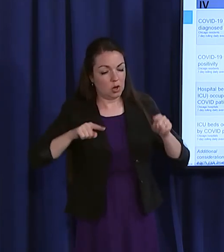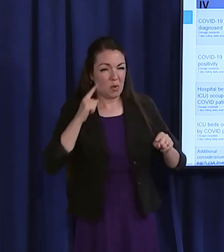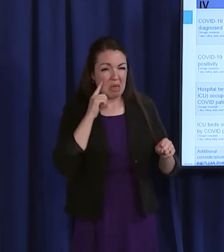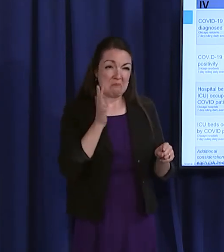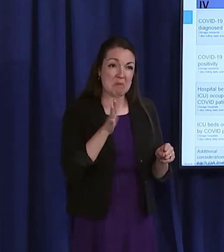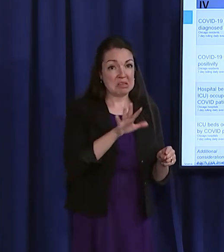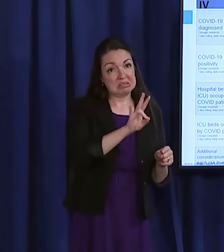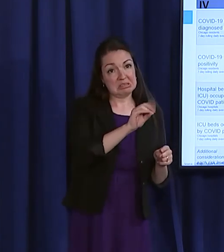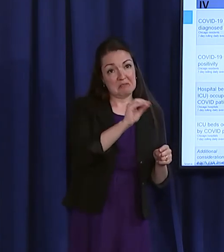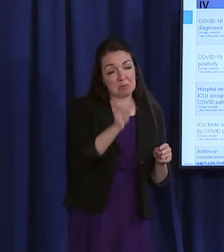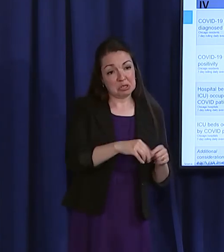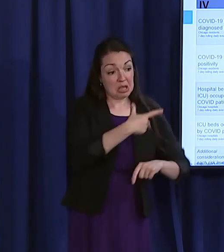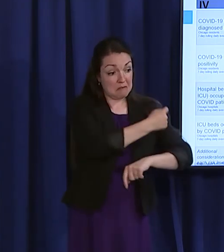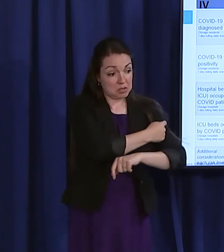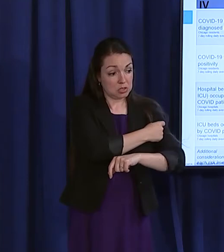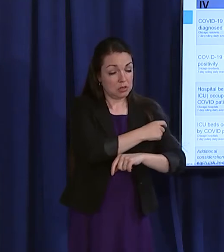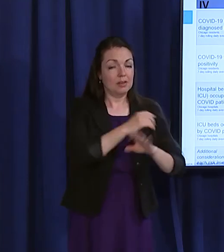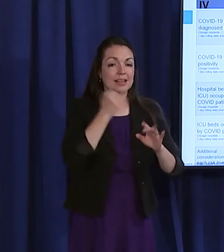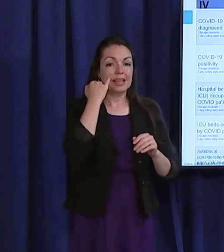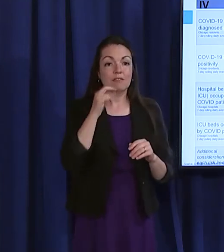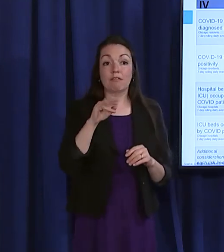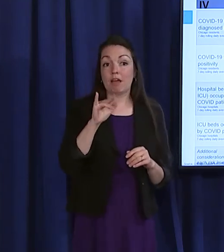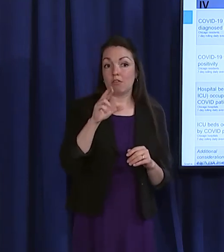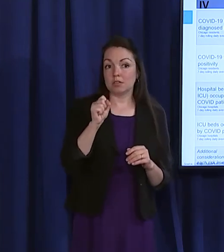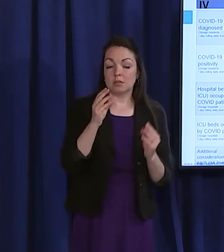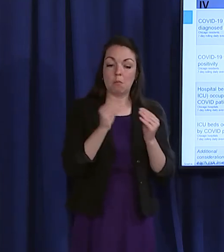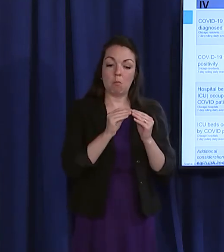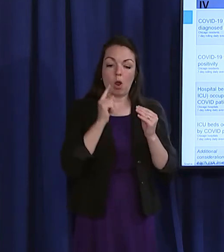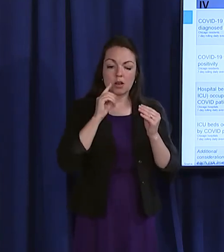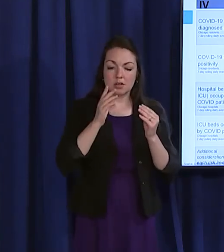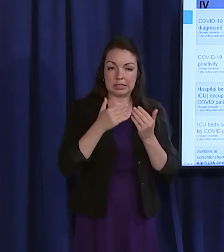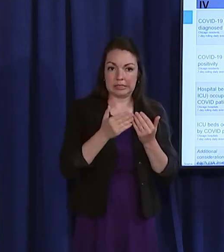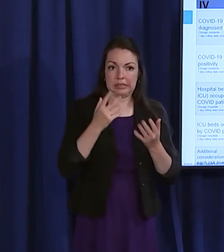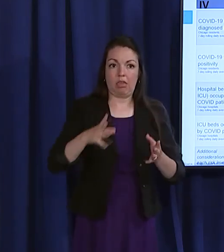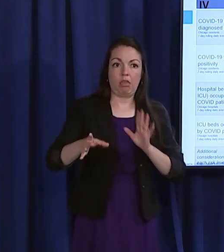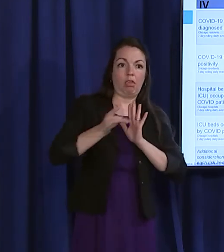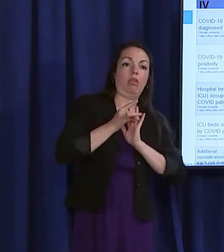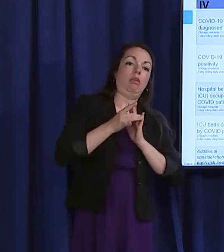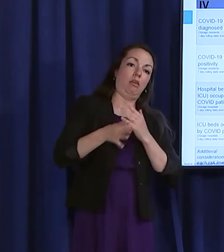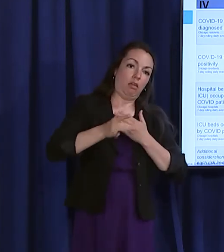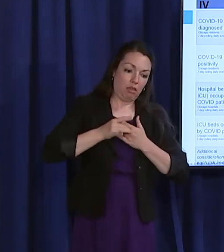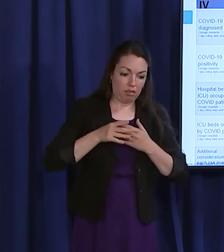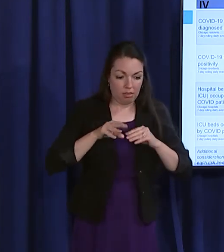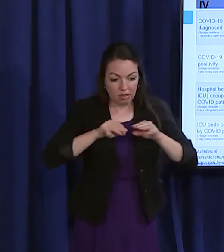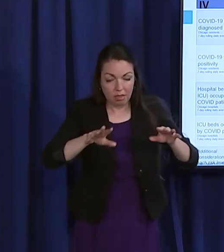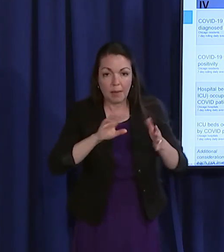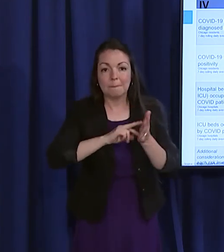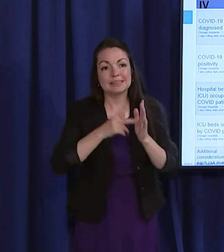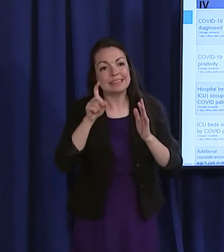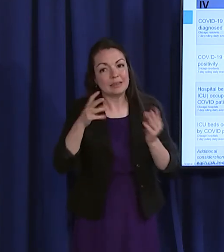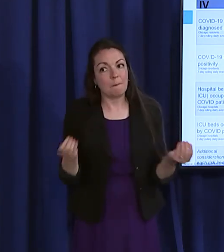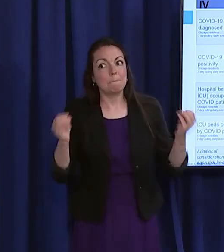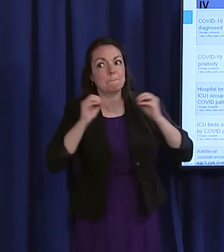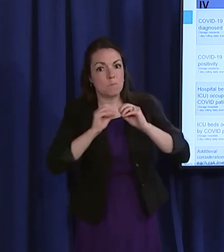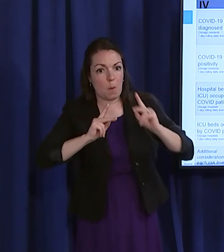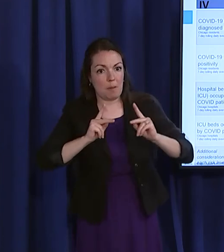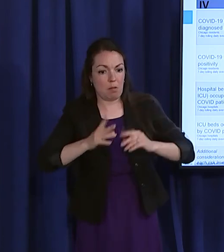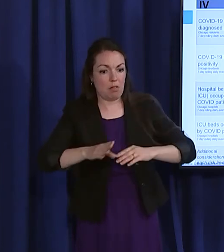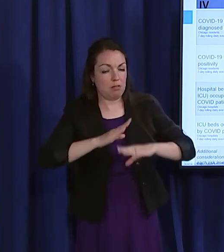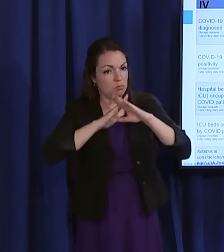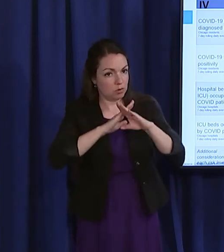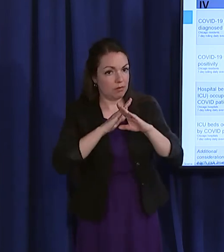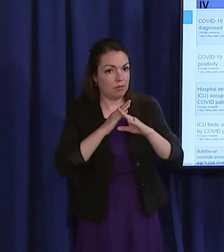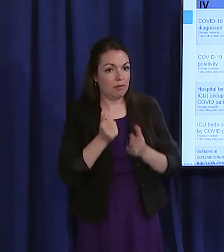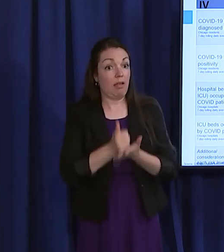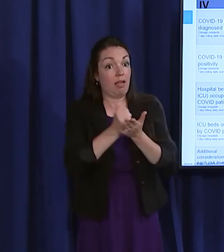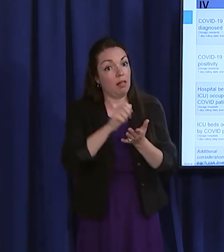range. When a virus is more contagious, it means you have to have more people protected to help protect everybody. And the idea